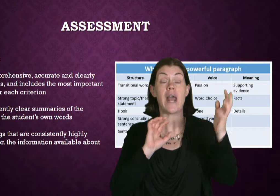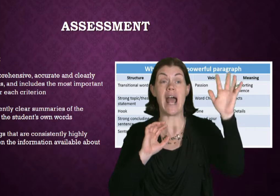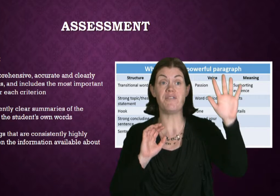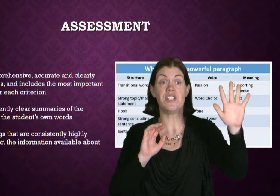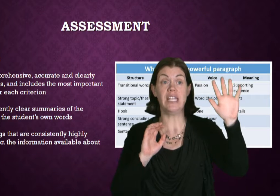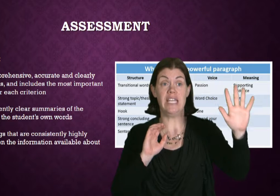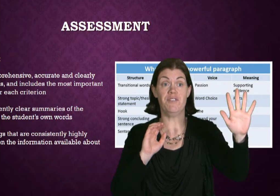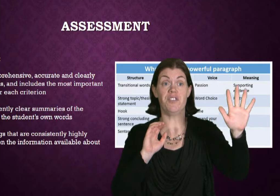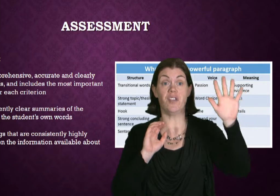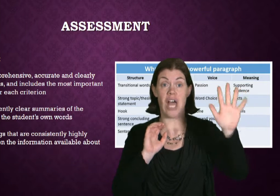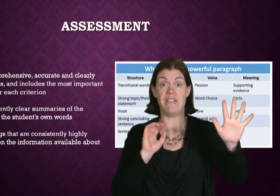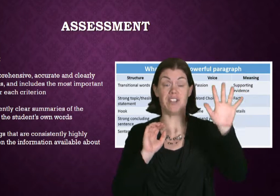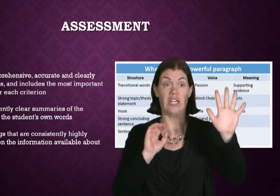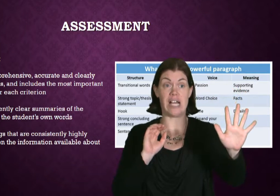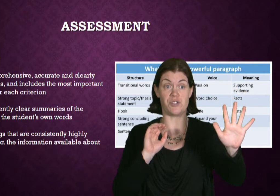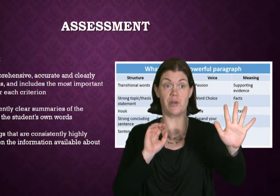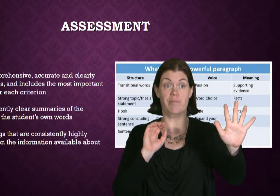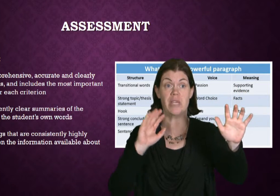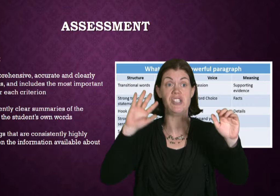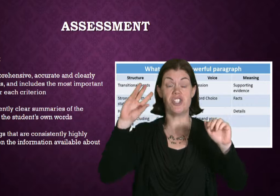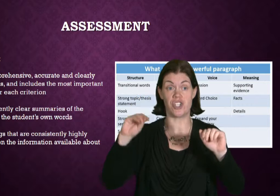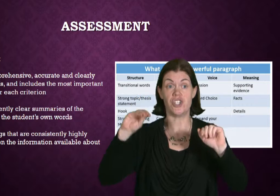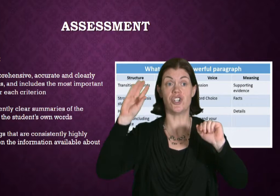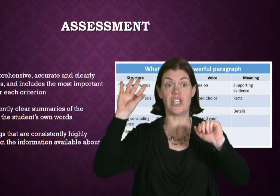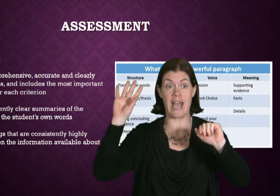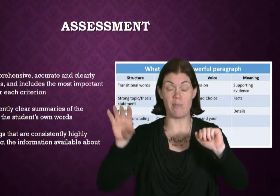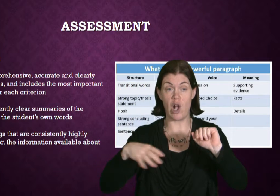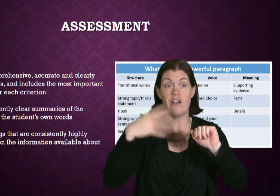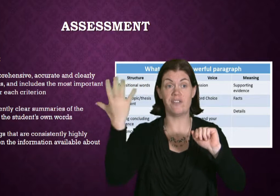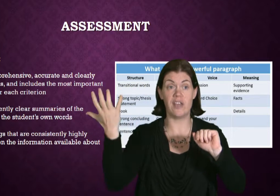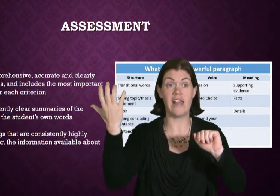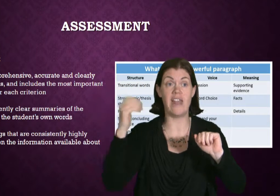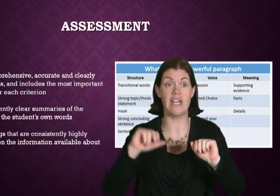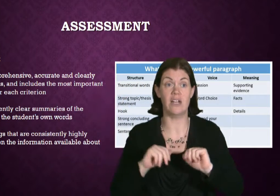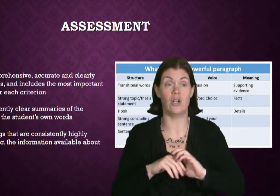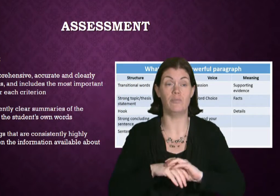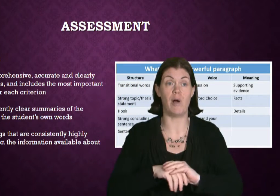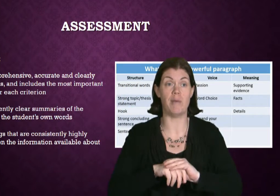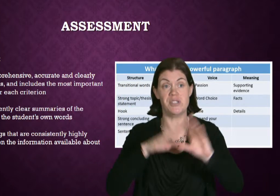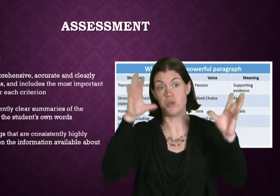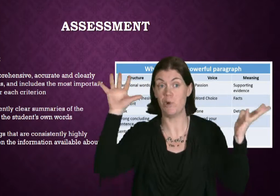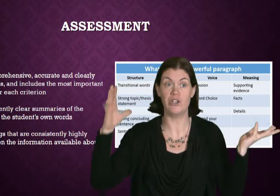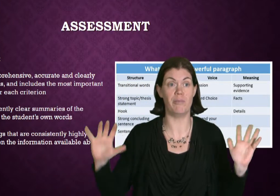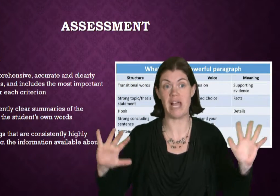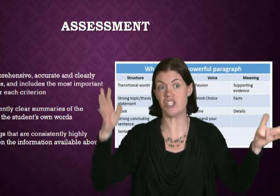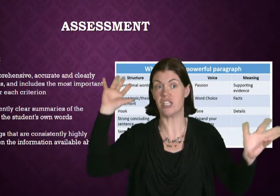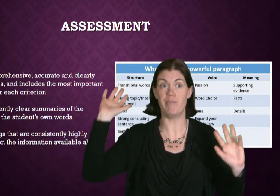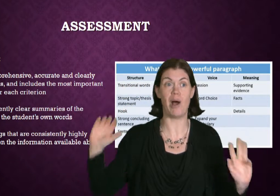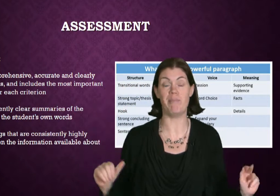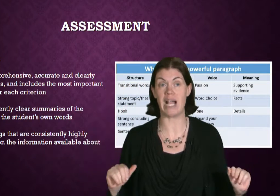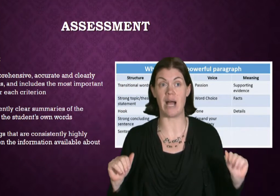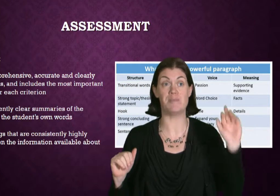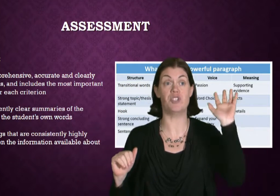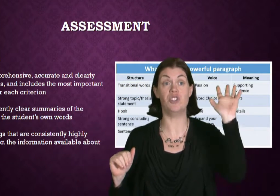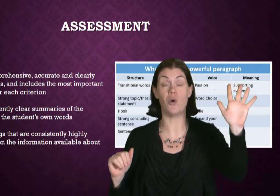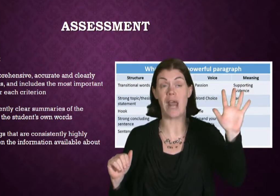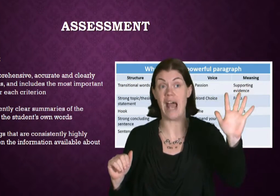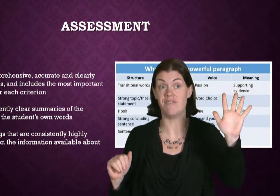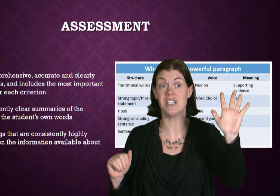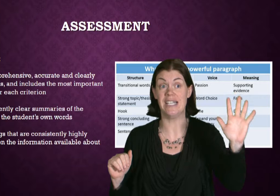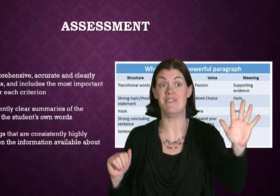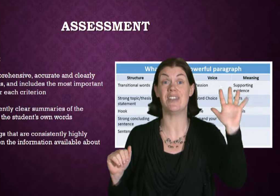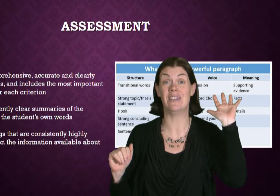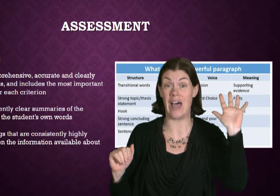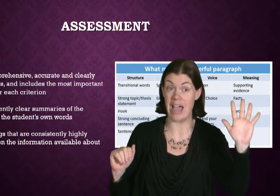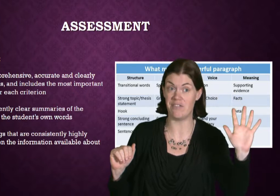You don't have to leave the live classroom. He's just going to turn the camera off and then it'll pop, Mr. Borden, it'll magically pop back up. So you don't